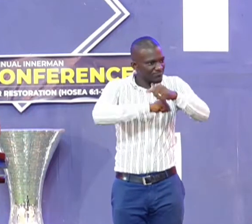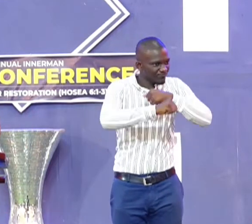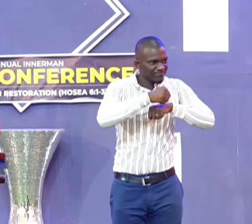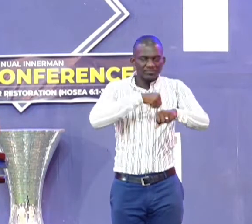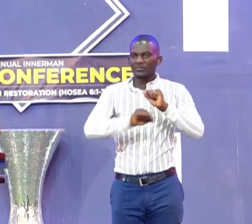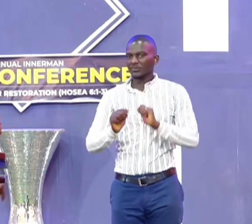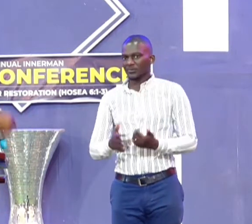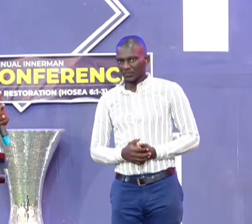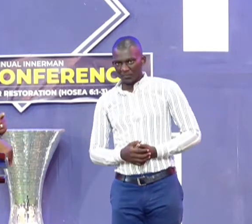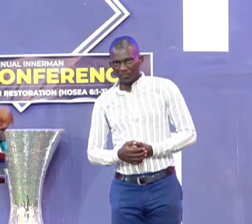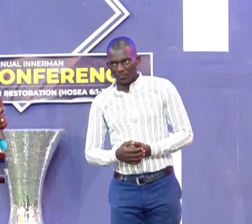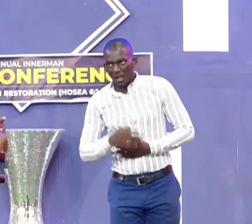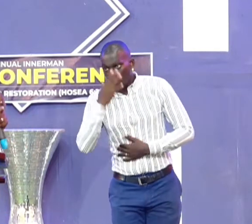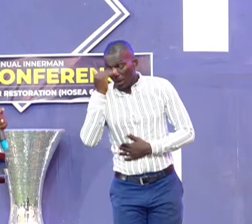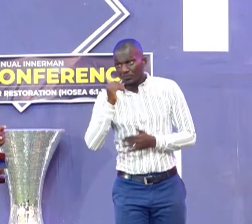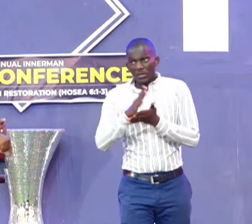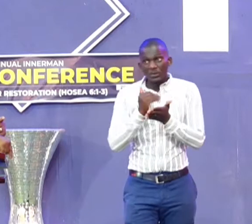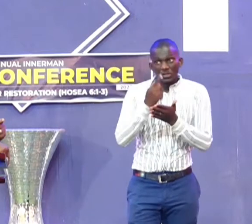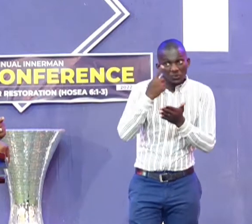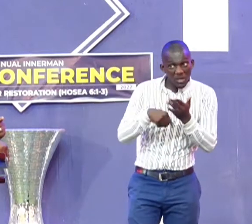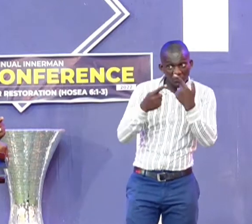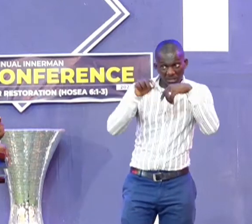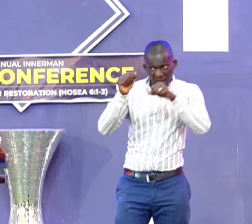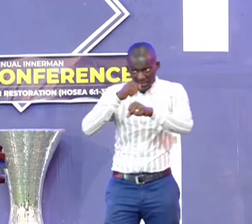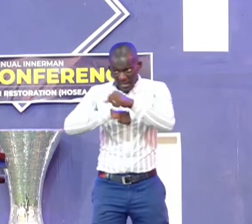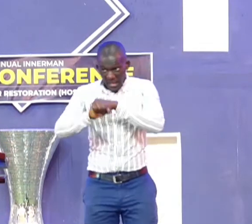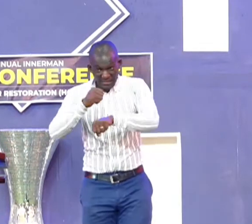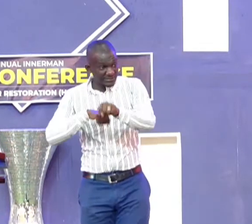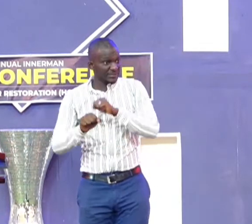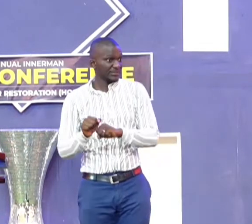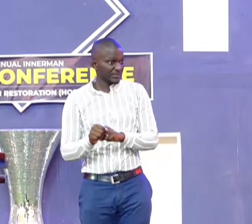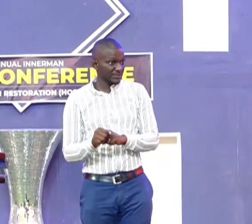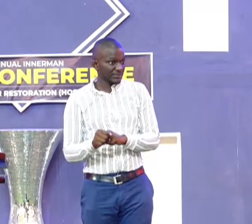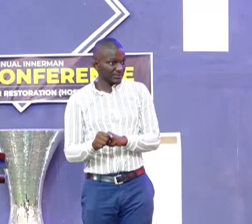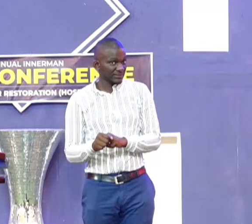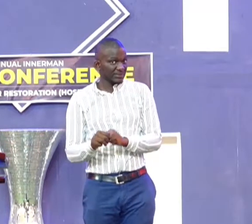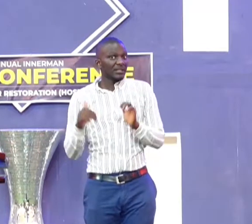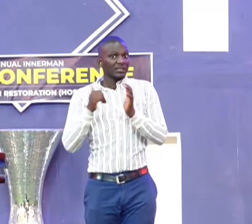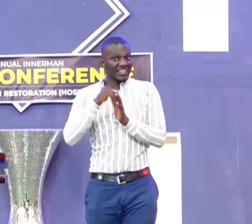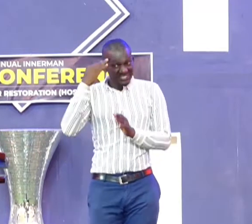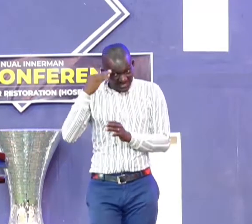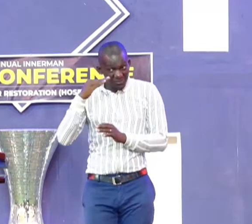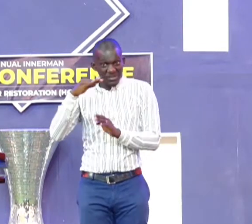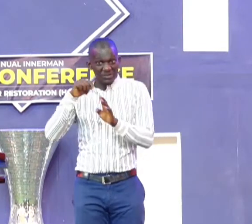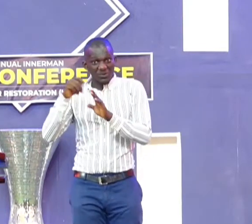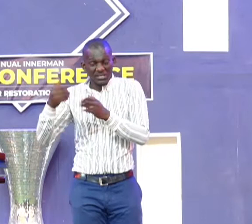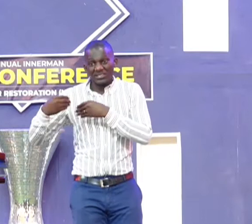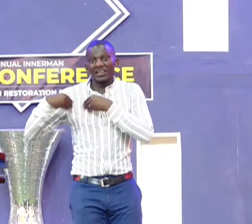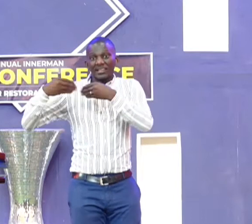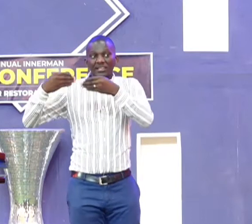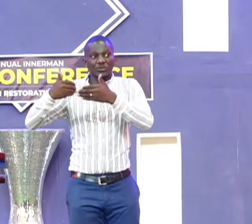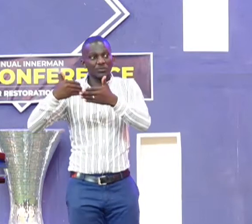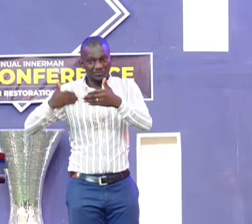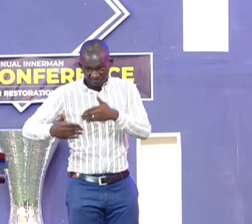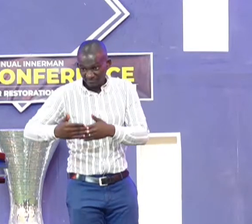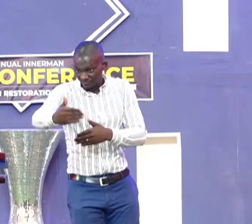what we can do. Because the things we can do is the message unto